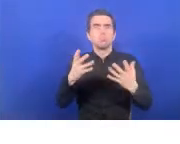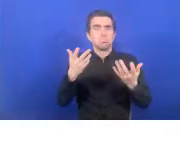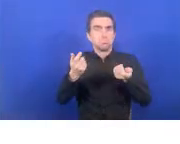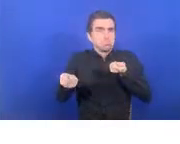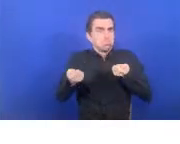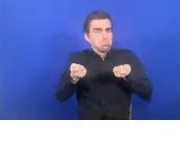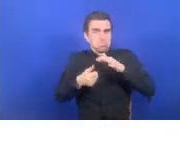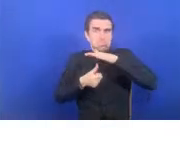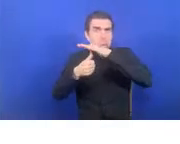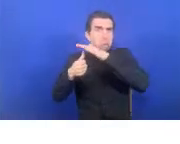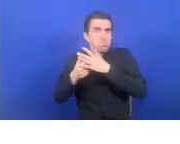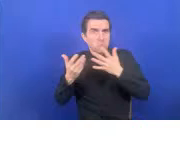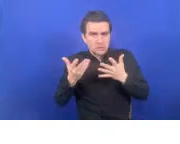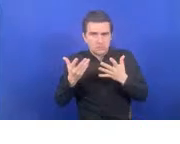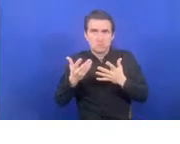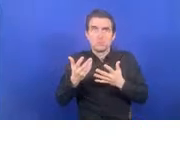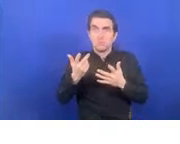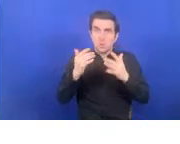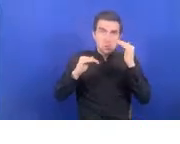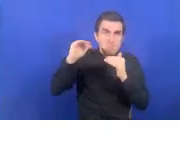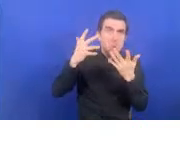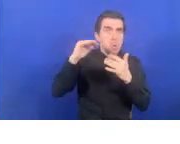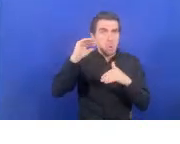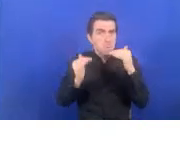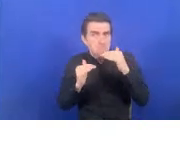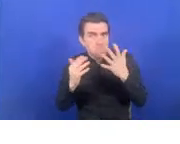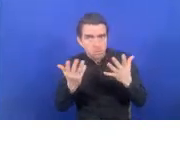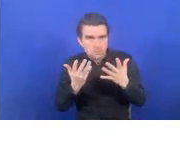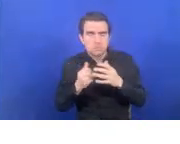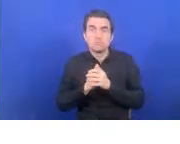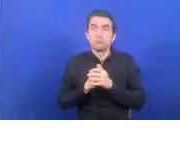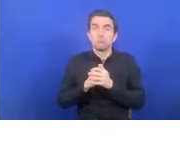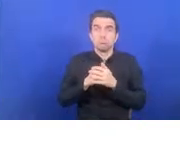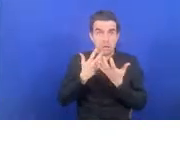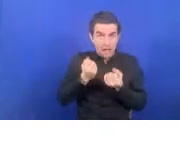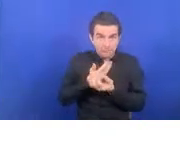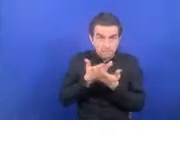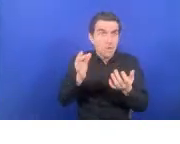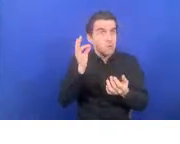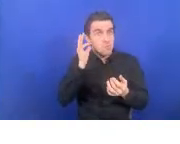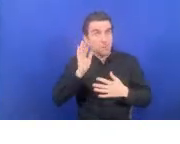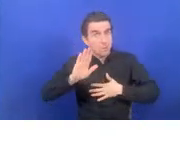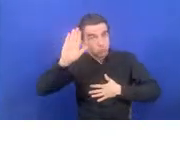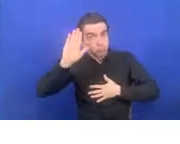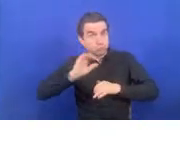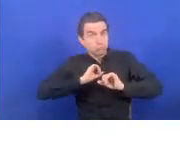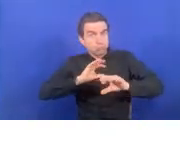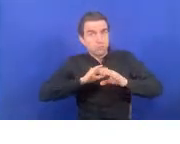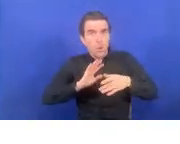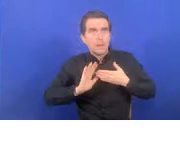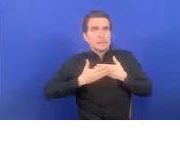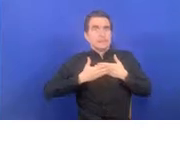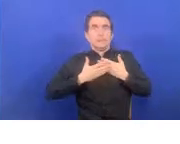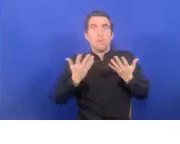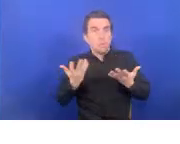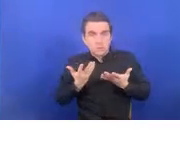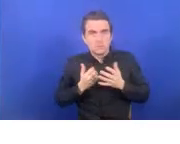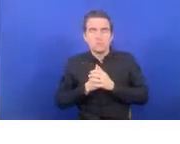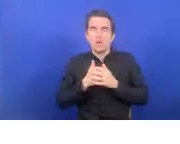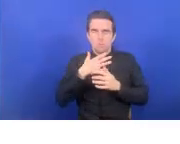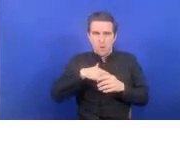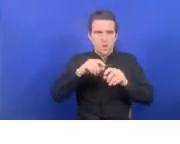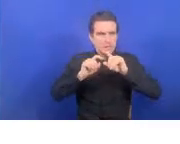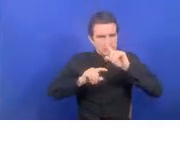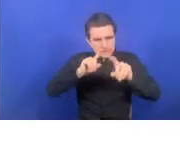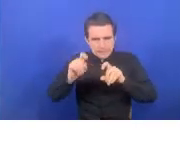to look what's going on in the tourism sector. And this can come from the Ministry of Tourism or